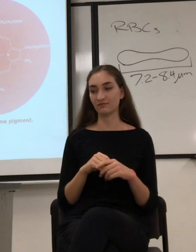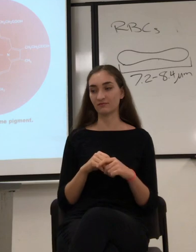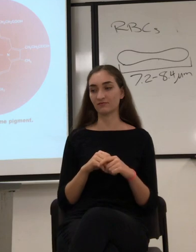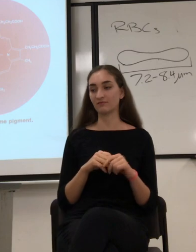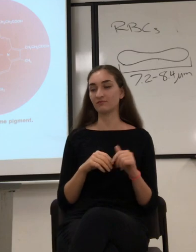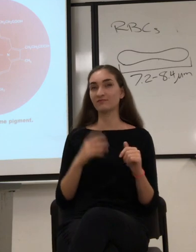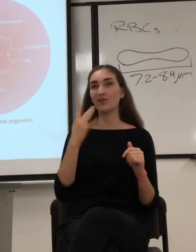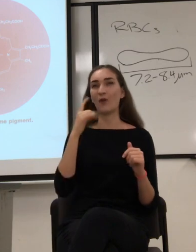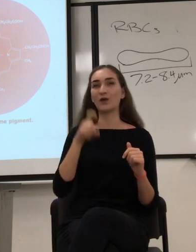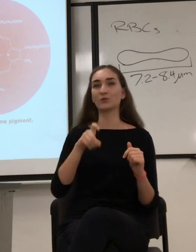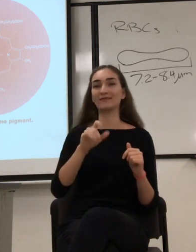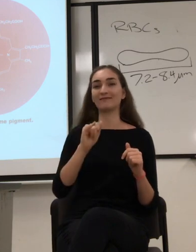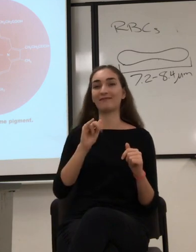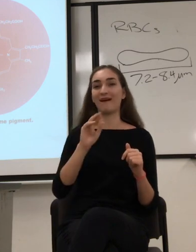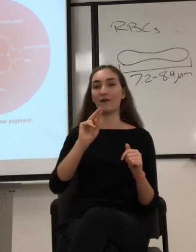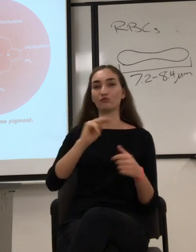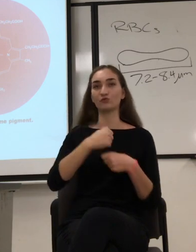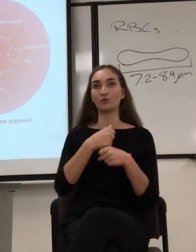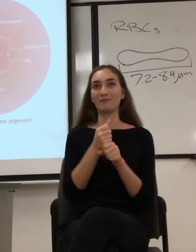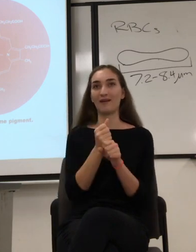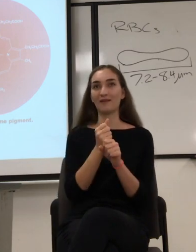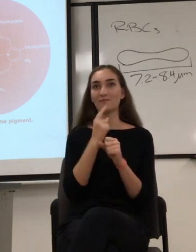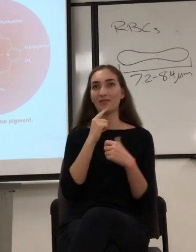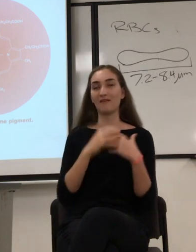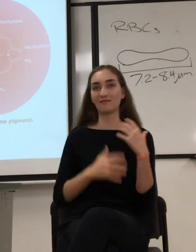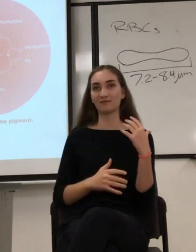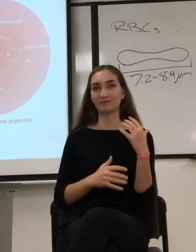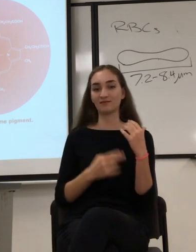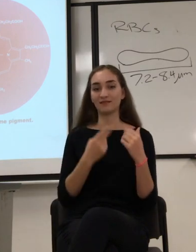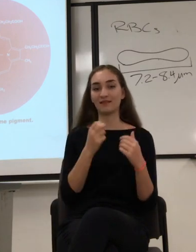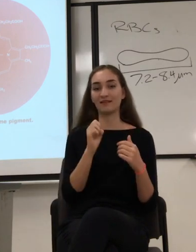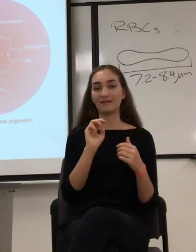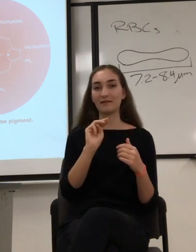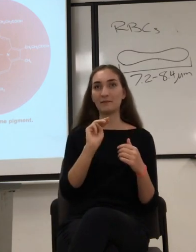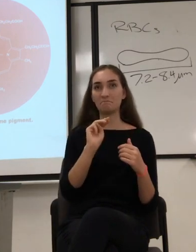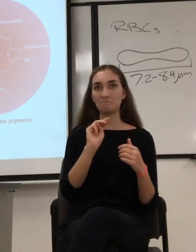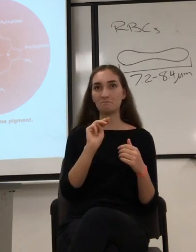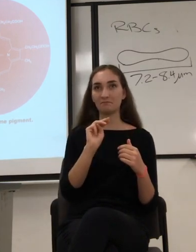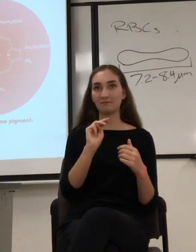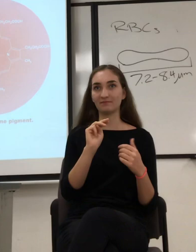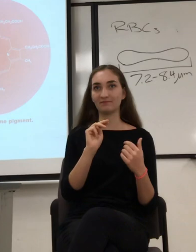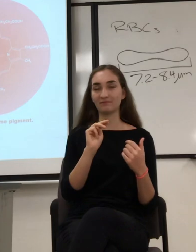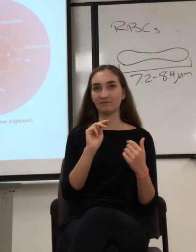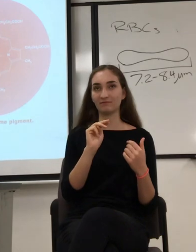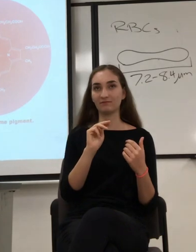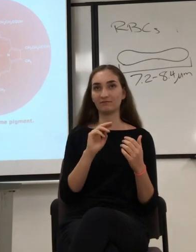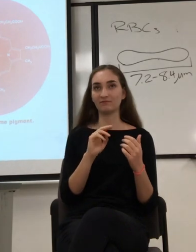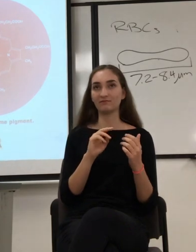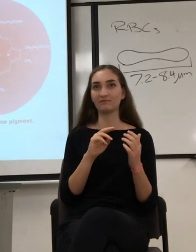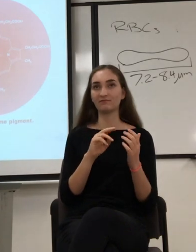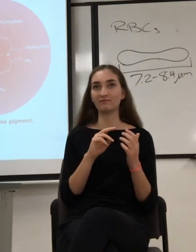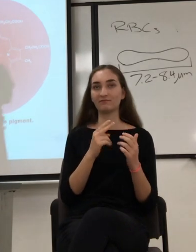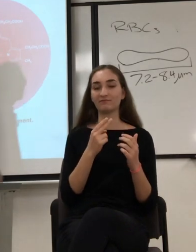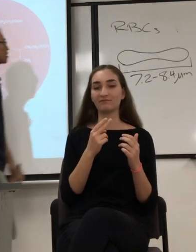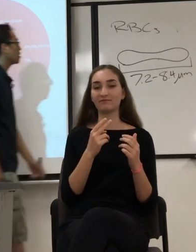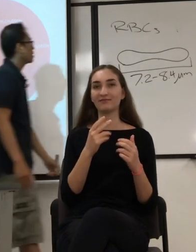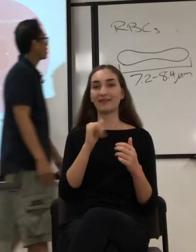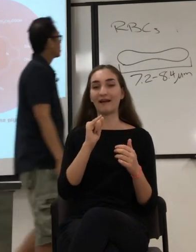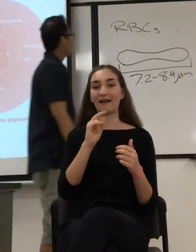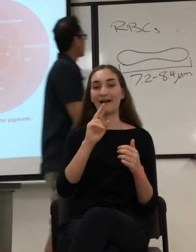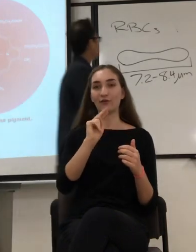why do you need iron to make blood? The heme contains iron, right there. Iron-containing heme is what we